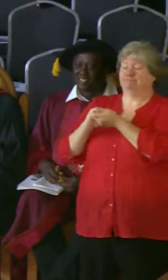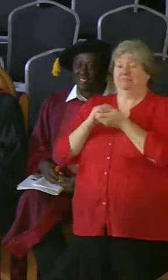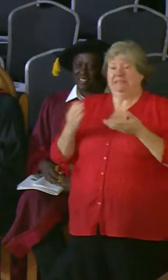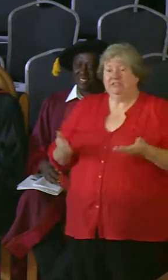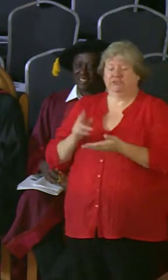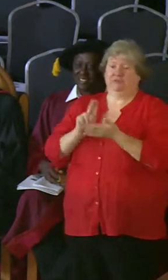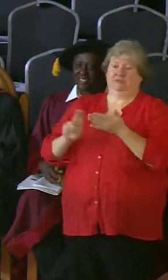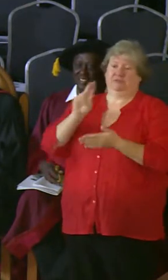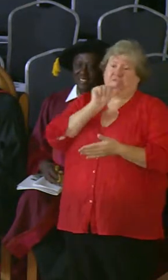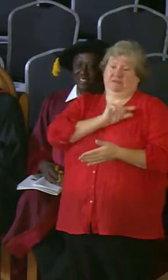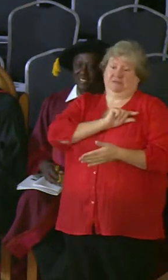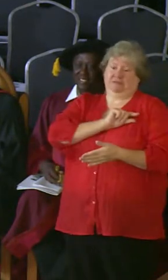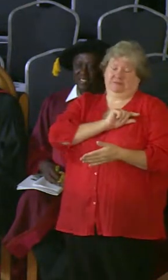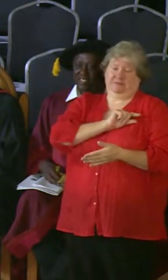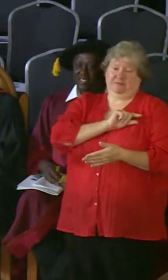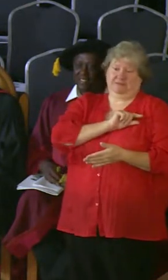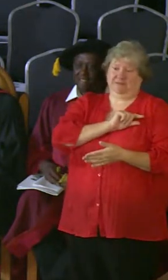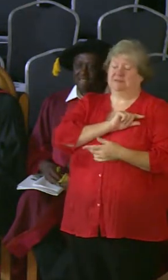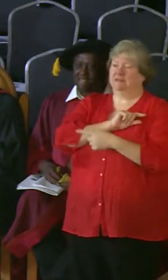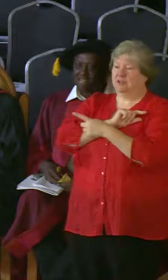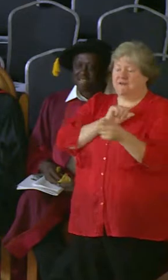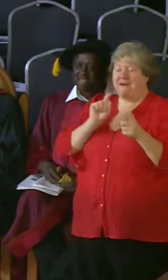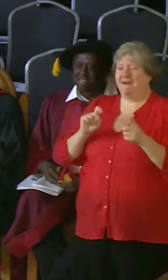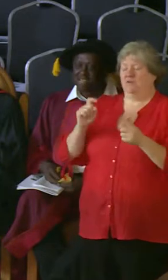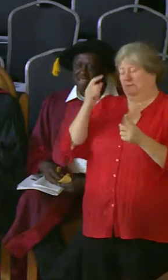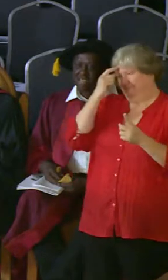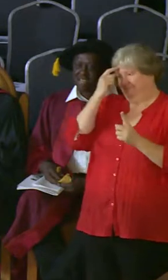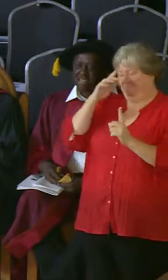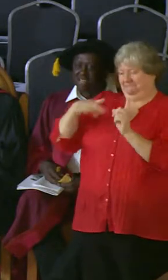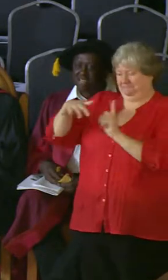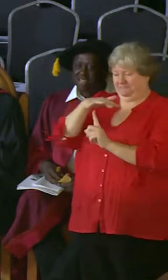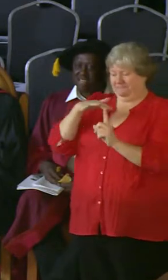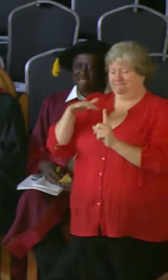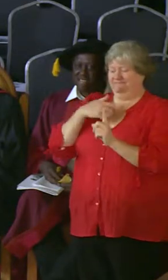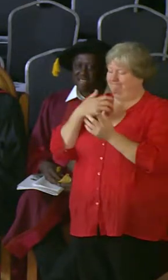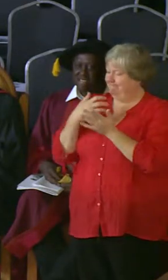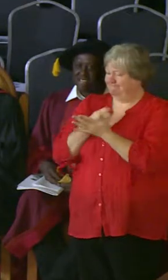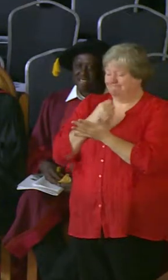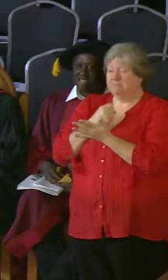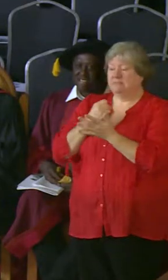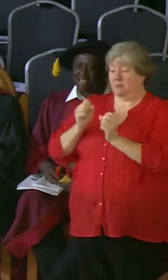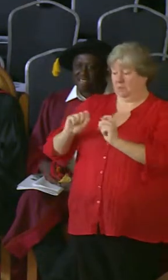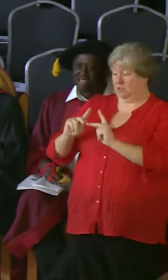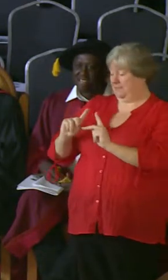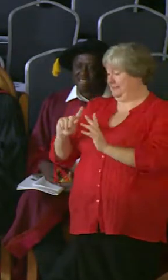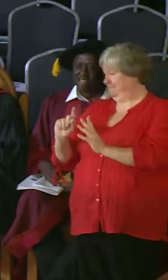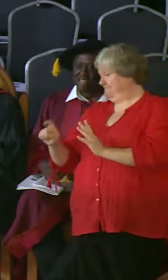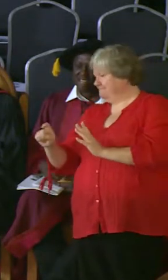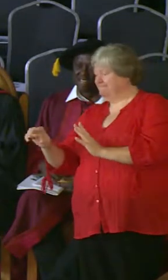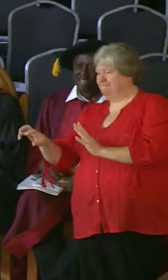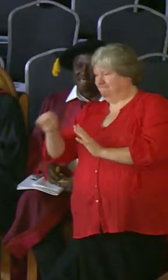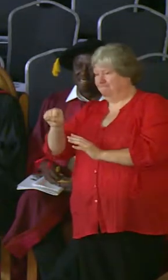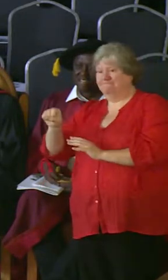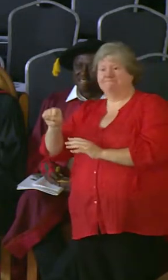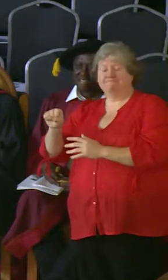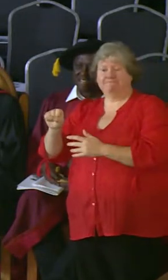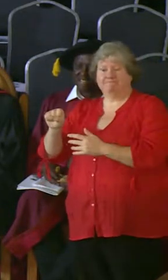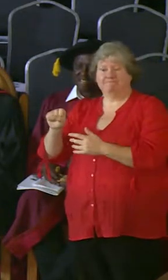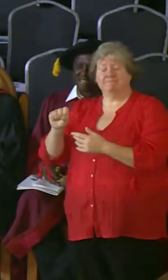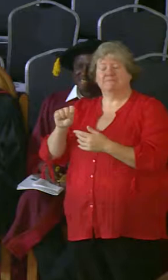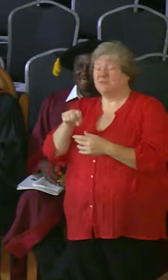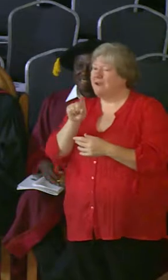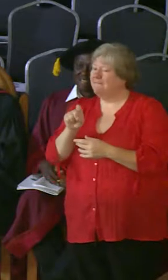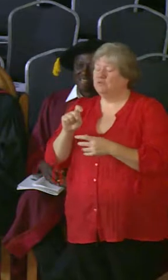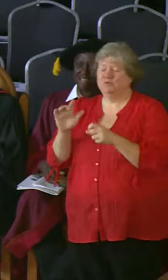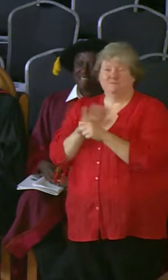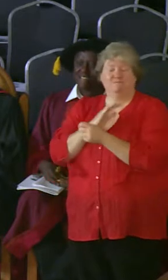of Guelph. You have to embrace your environment, recognize opportunities, and take full advantage of them. In